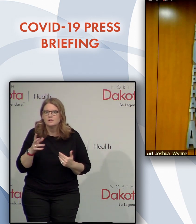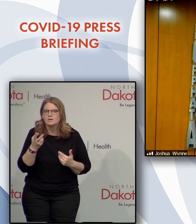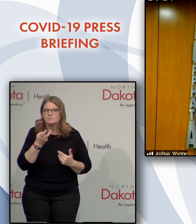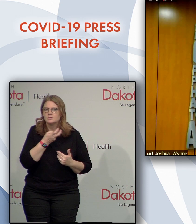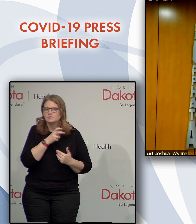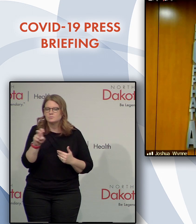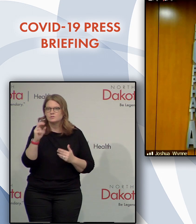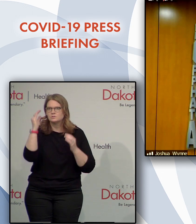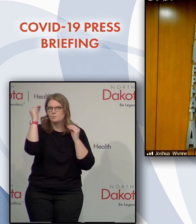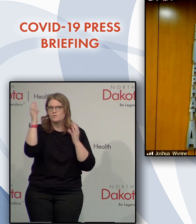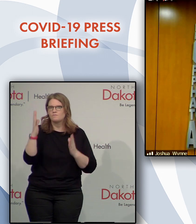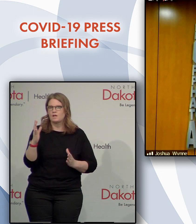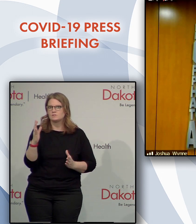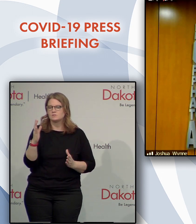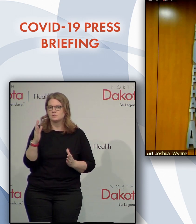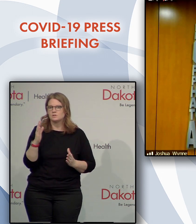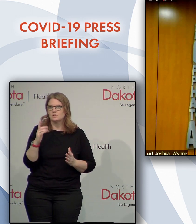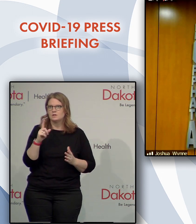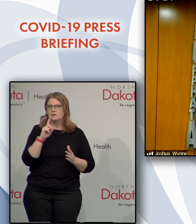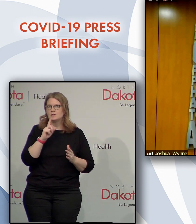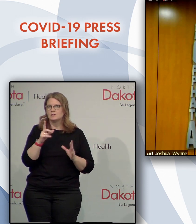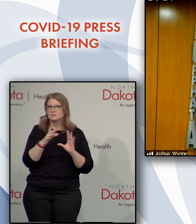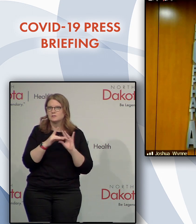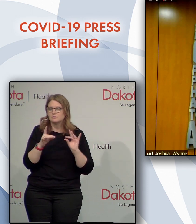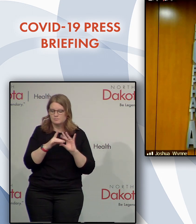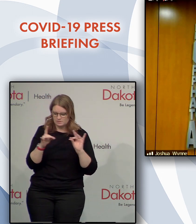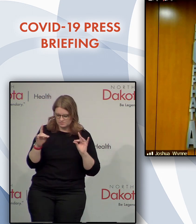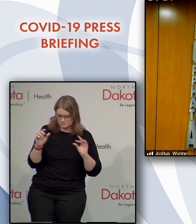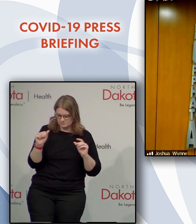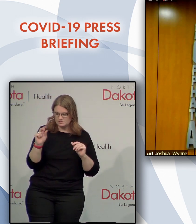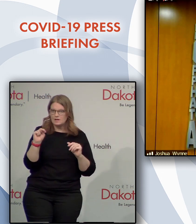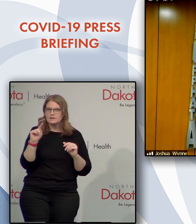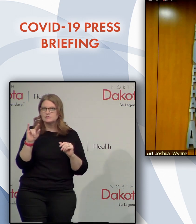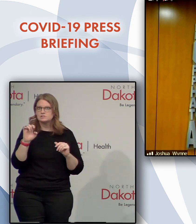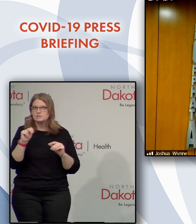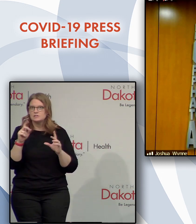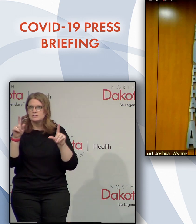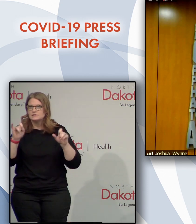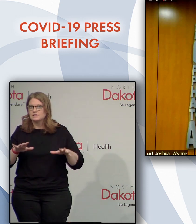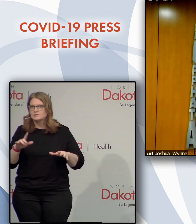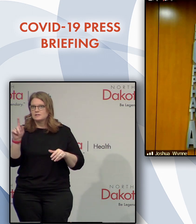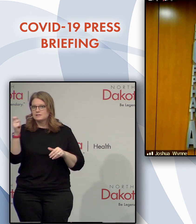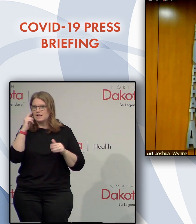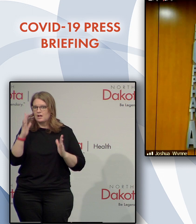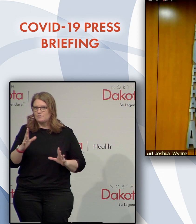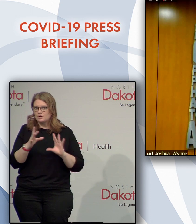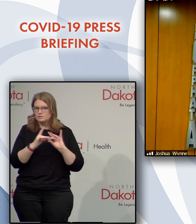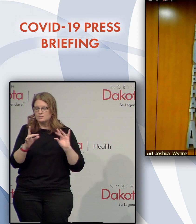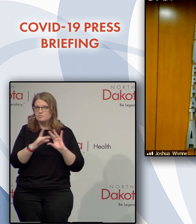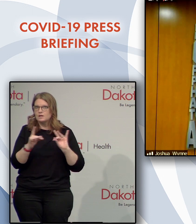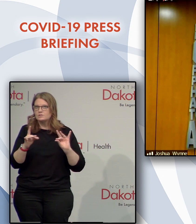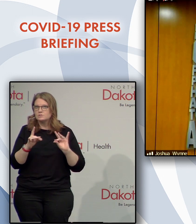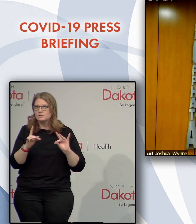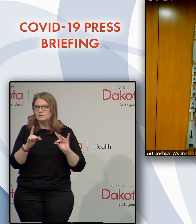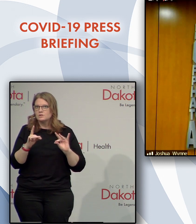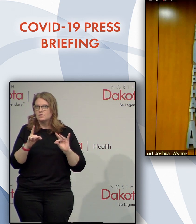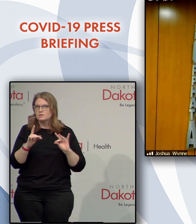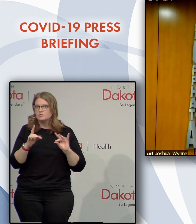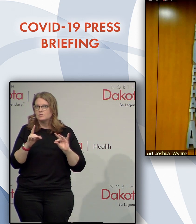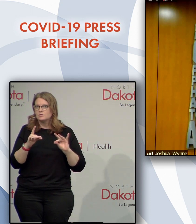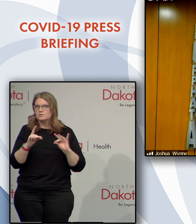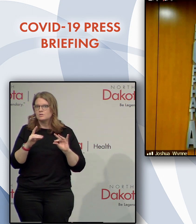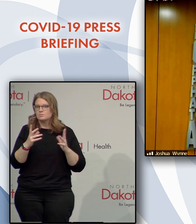for just a second to actually mention what antigen testing is. As the governor has mentioned, the standard that we've used is